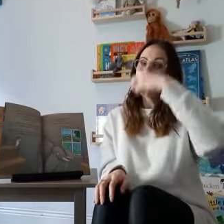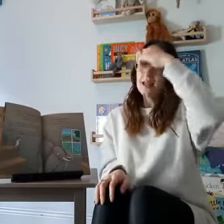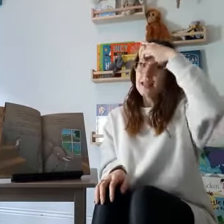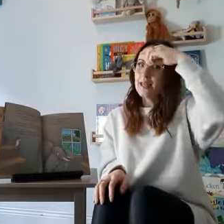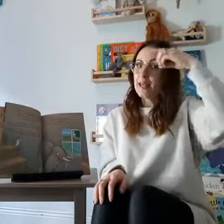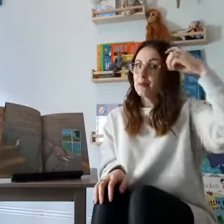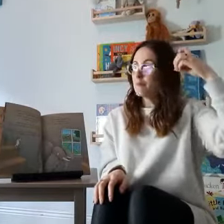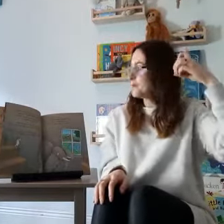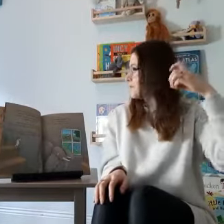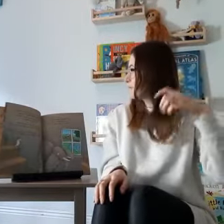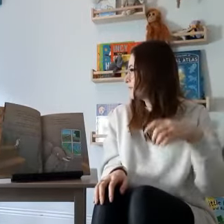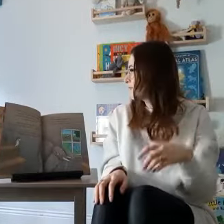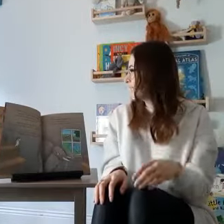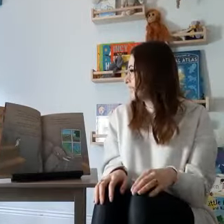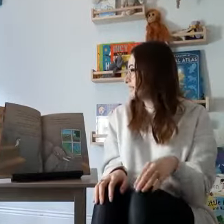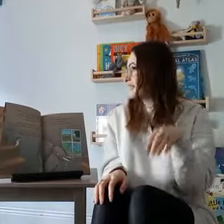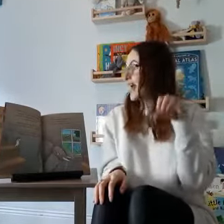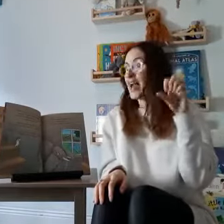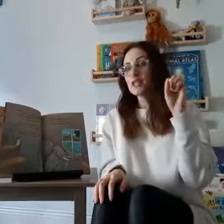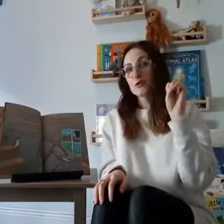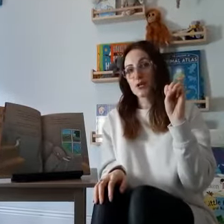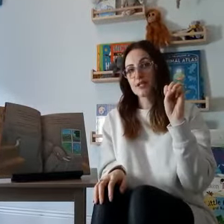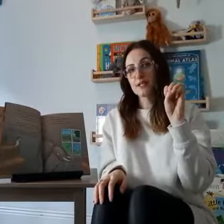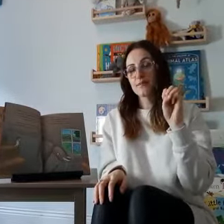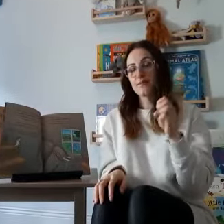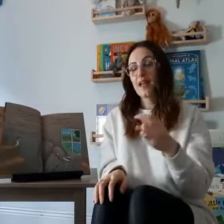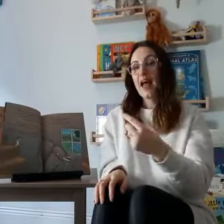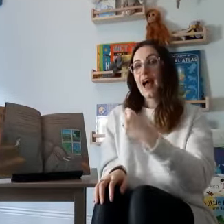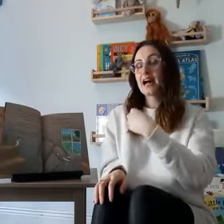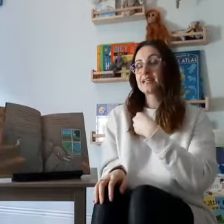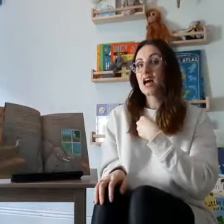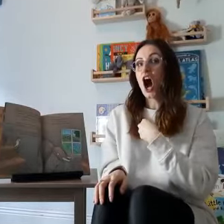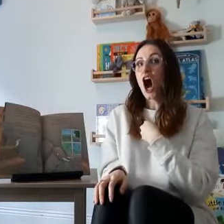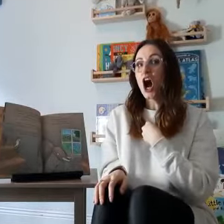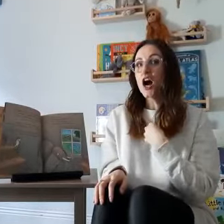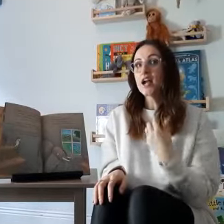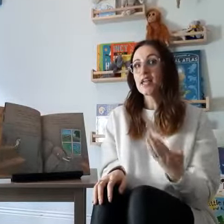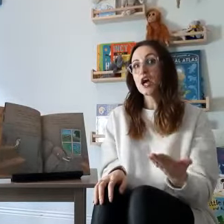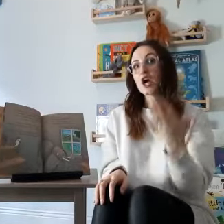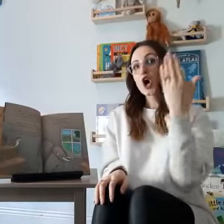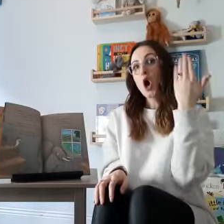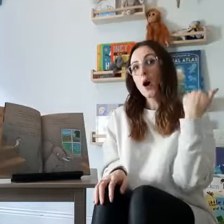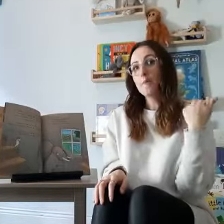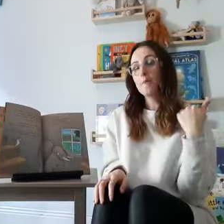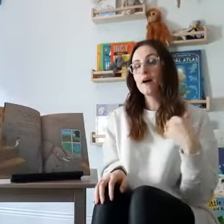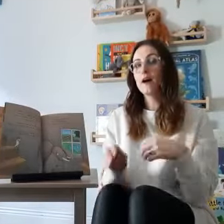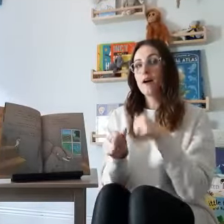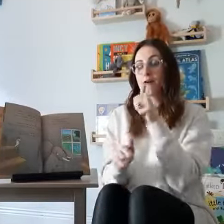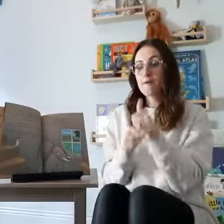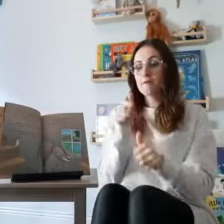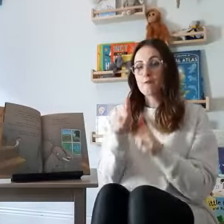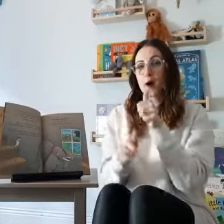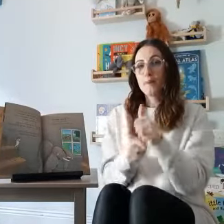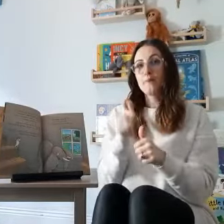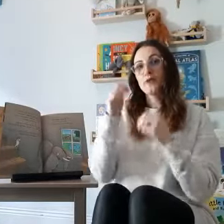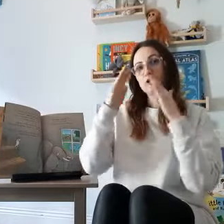"My name is Edward and I come from the